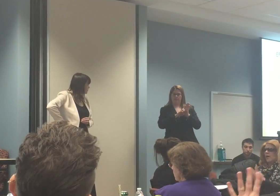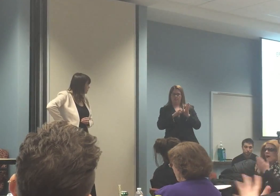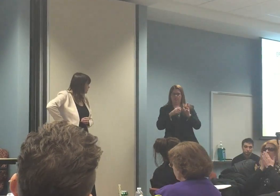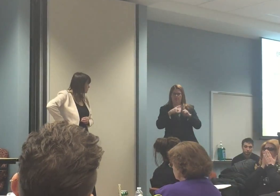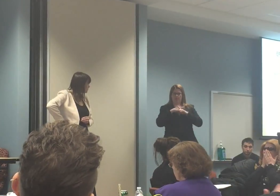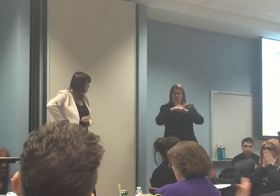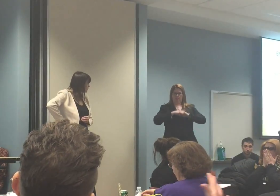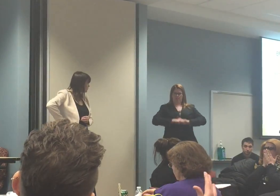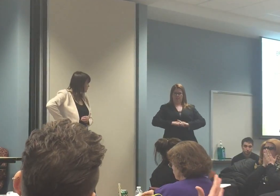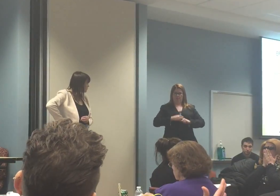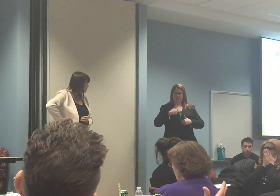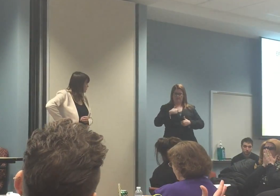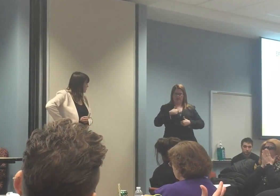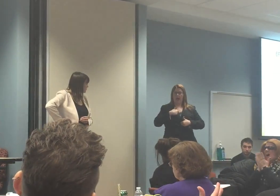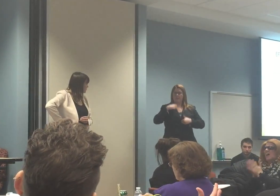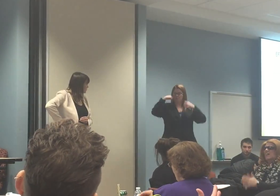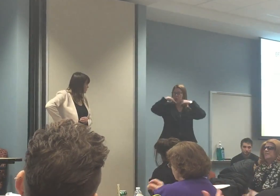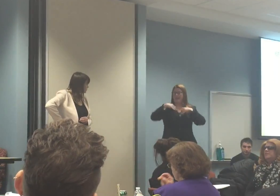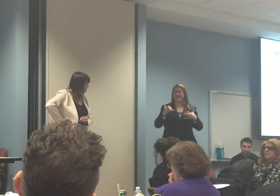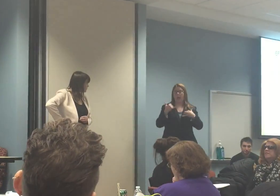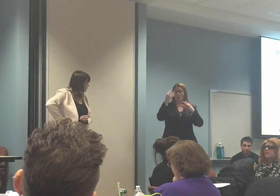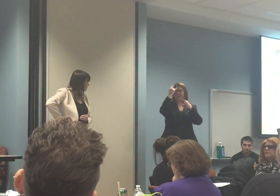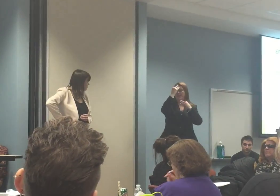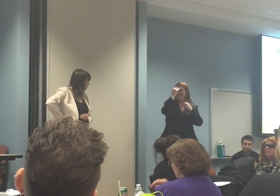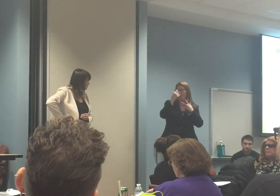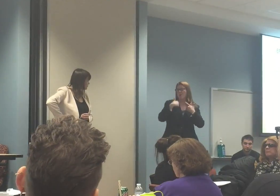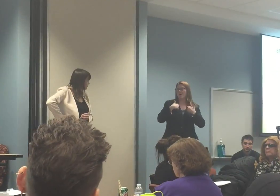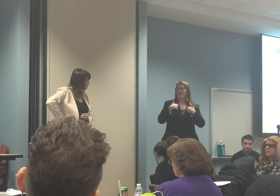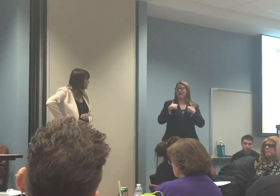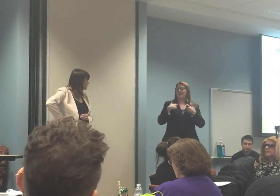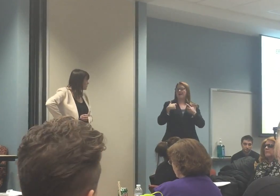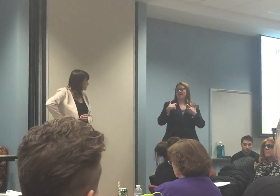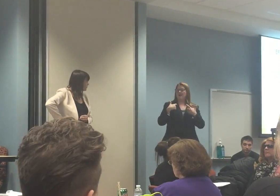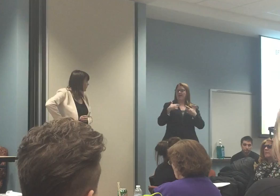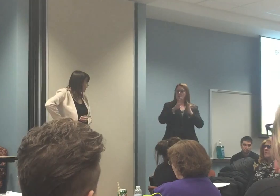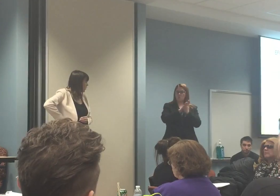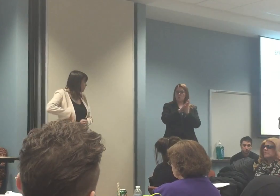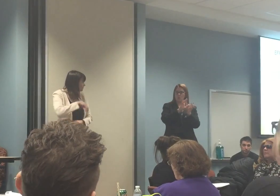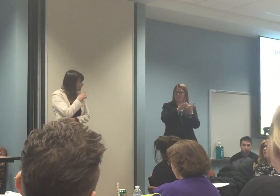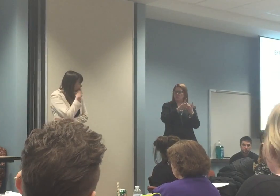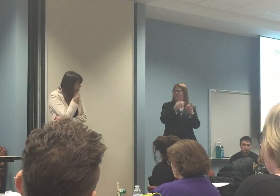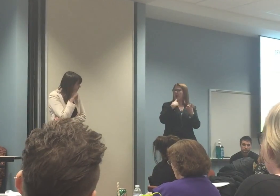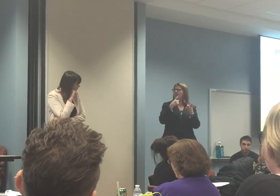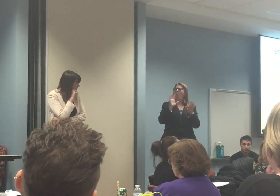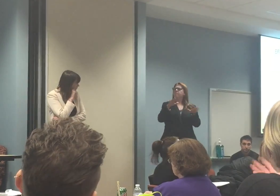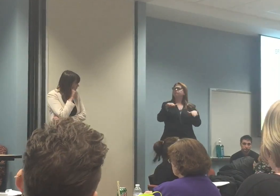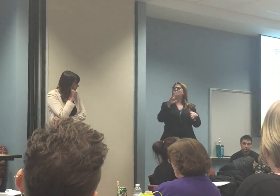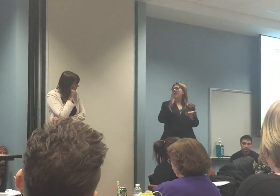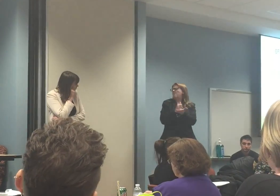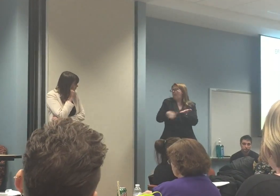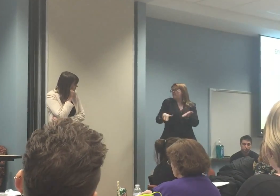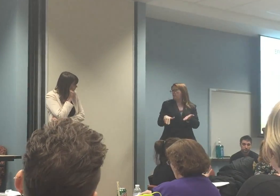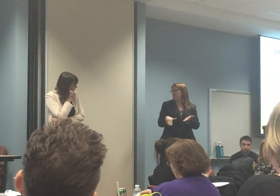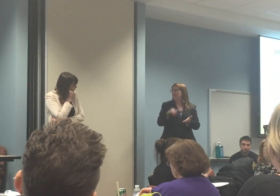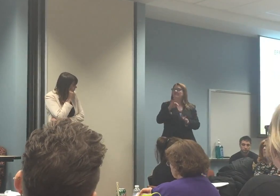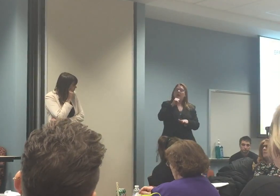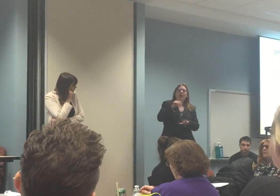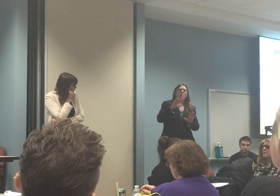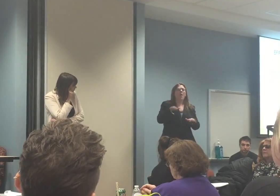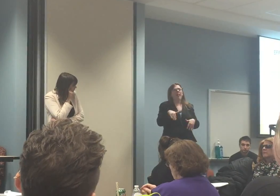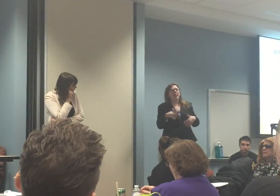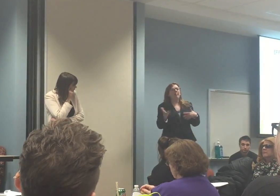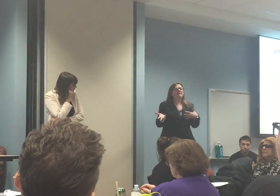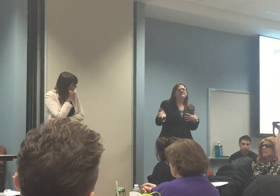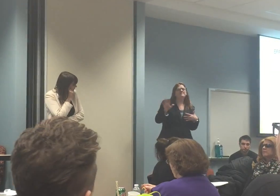dilemma, and I'm feeling like I'm sweating right now thinking about it, of just school districts saying, well, we'll get a waiver. And if we can't get a waiver, well,